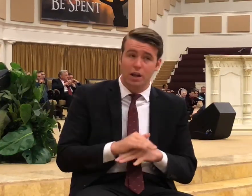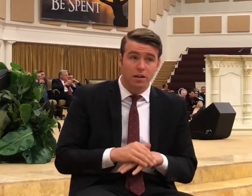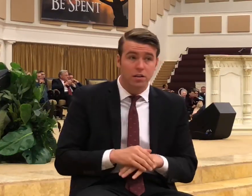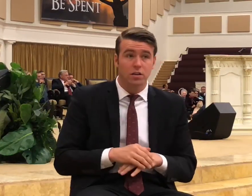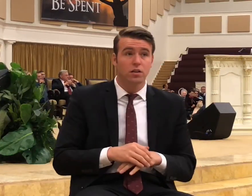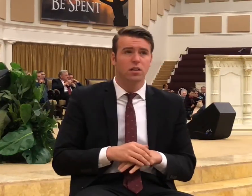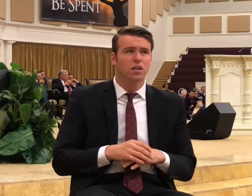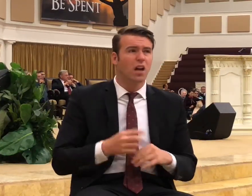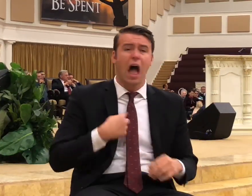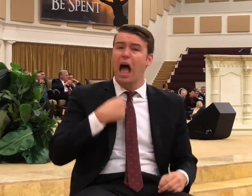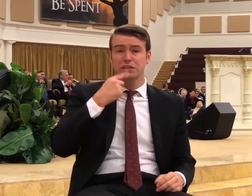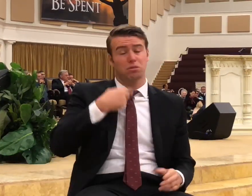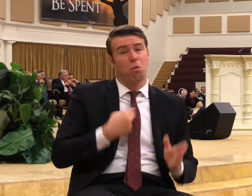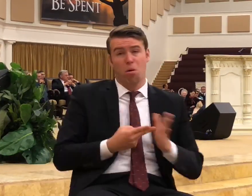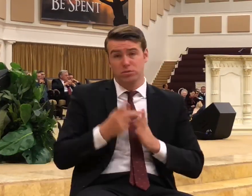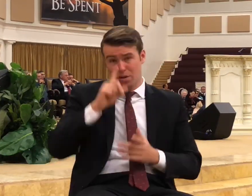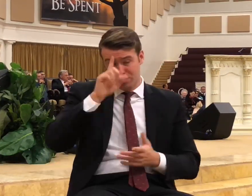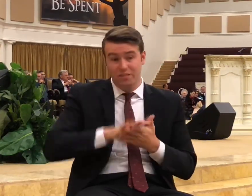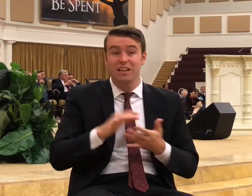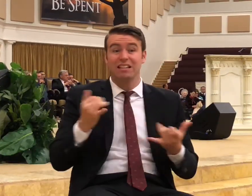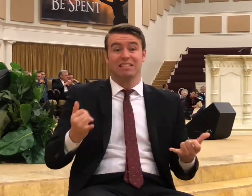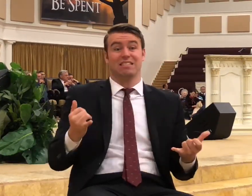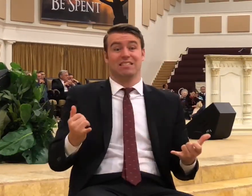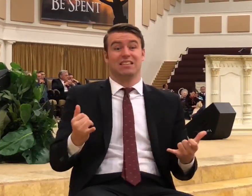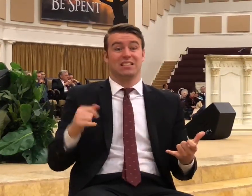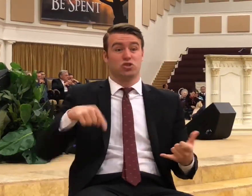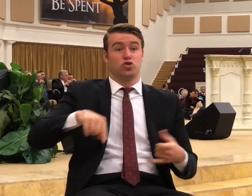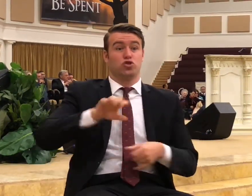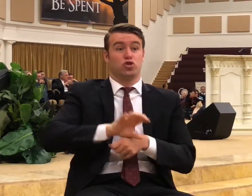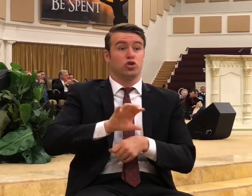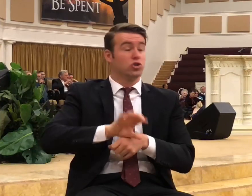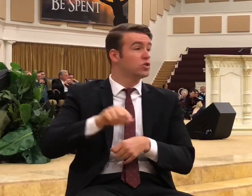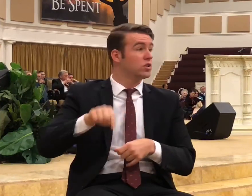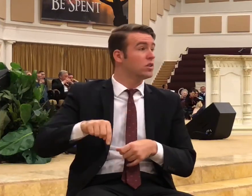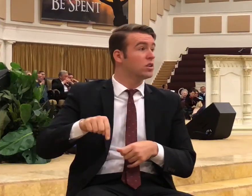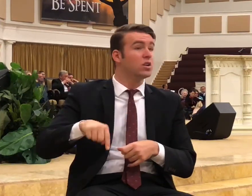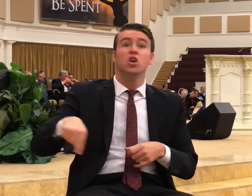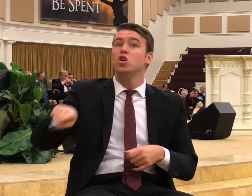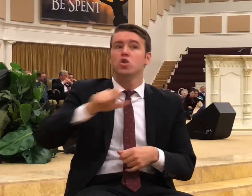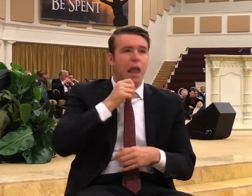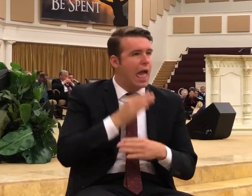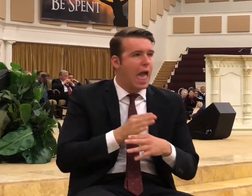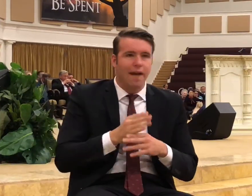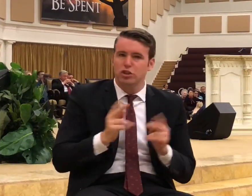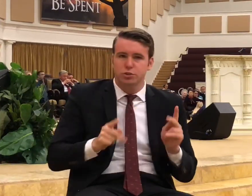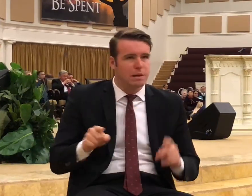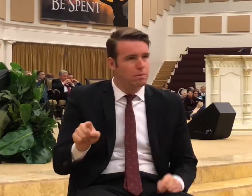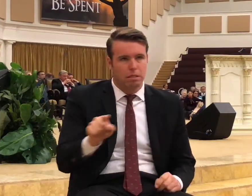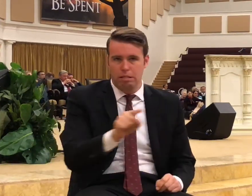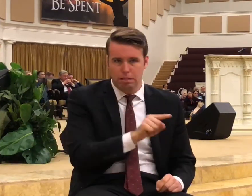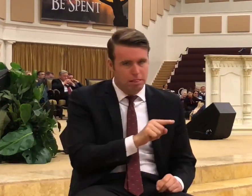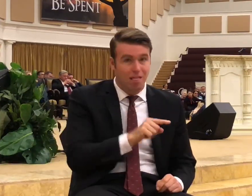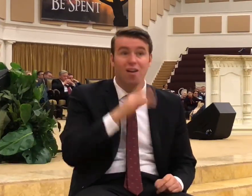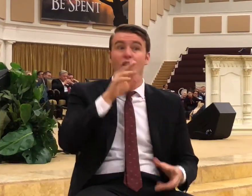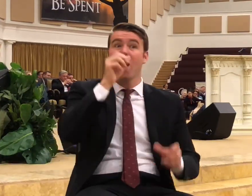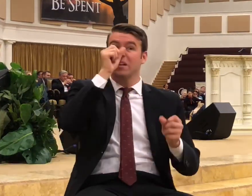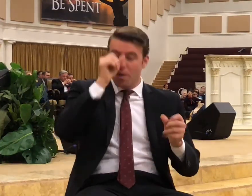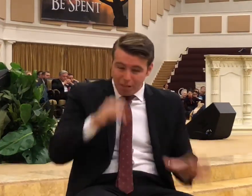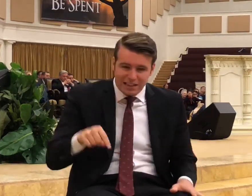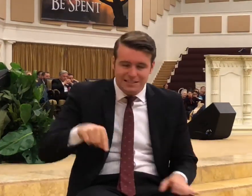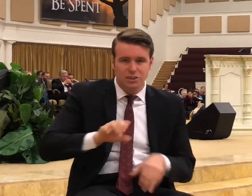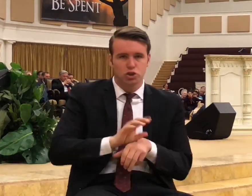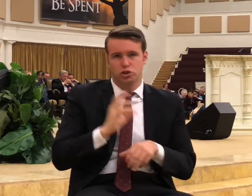I just tell you what I really believe. I don't believe this is an average church. You're not average people. God has blessed this